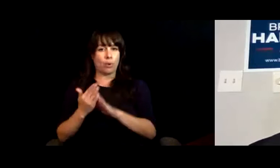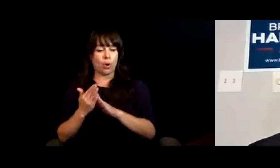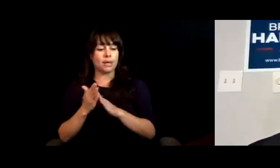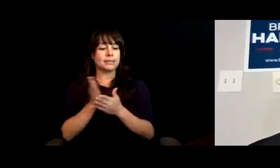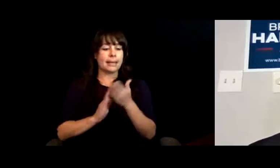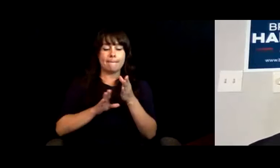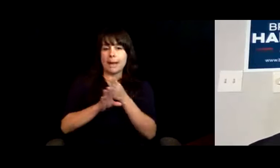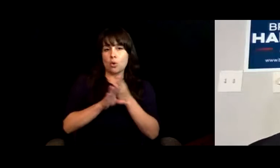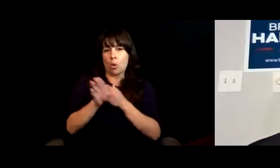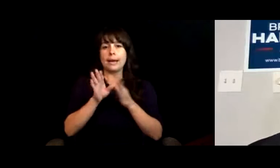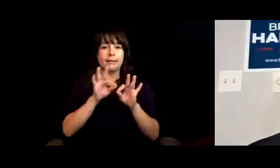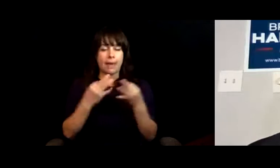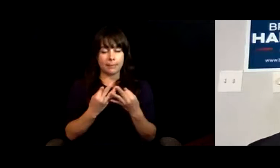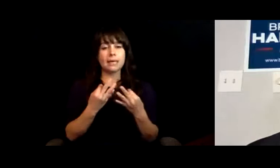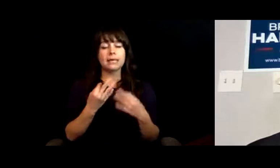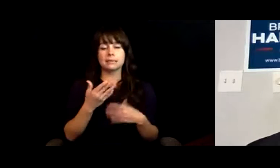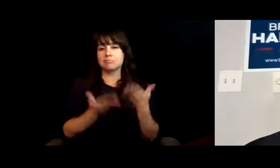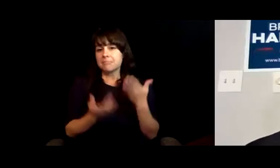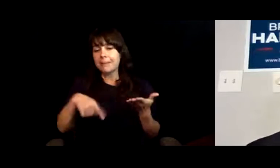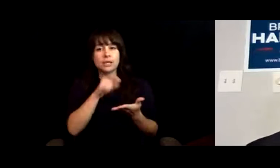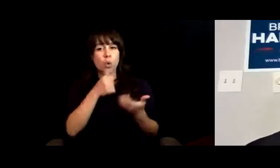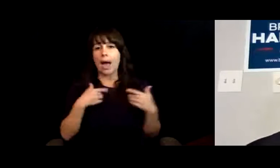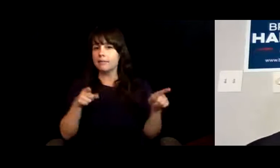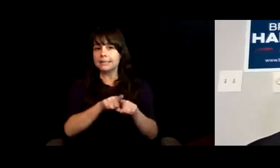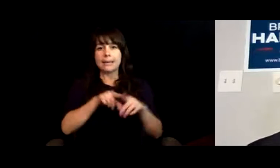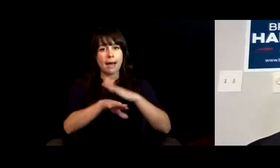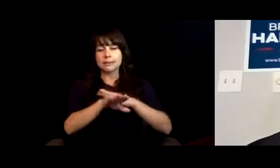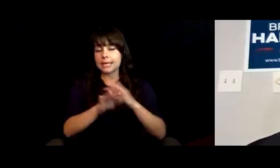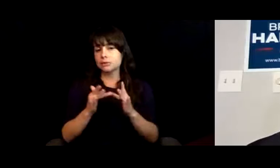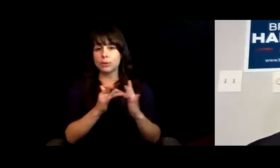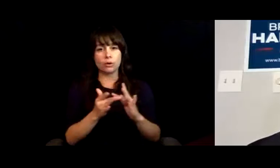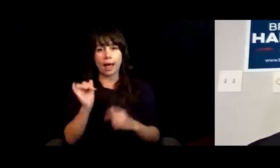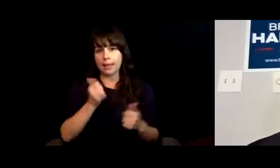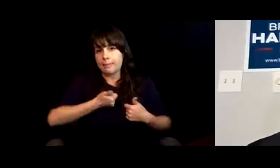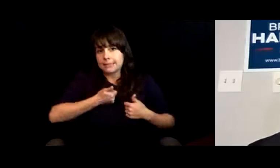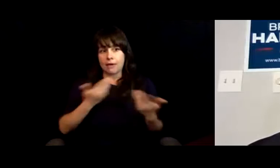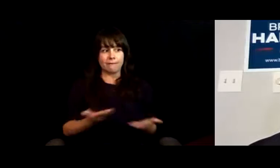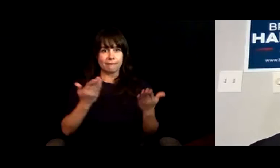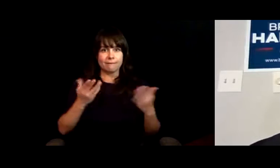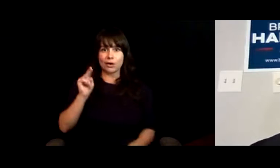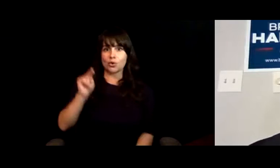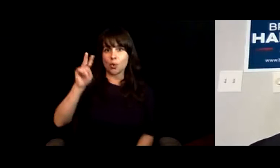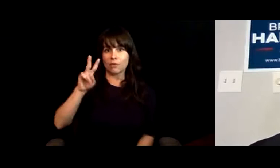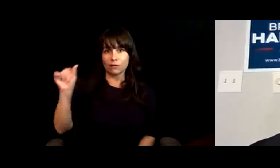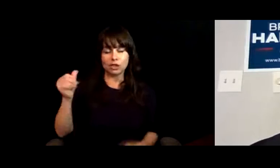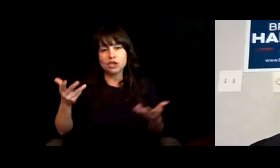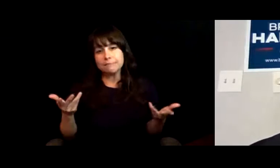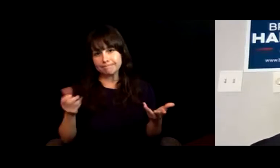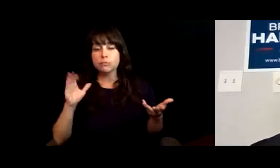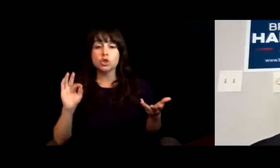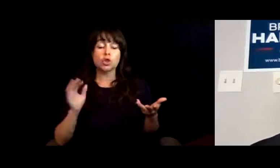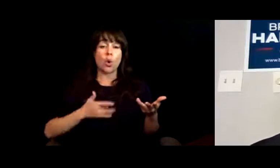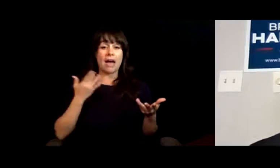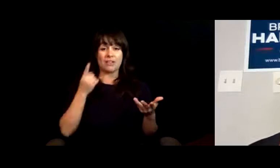same access to internet like we do and appreciate here in Northern Virginia. So for me, this is